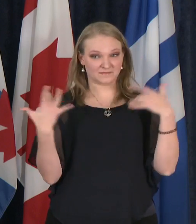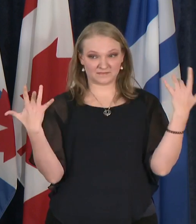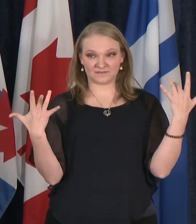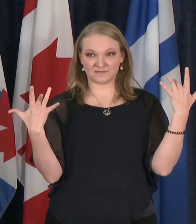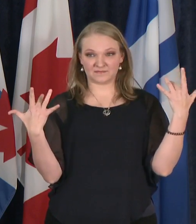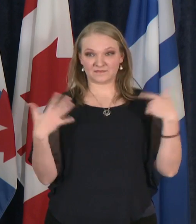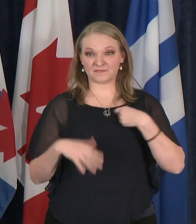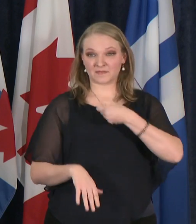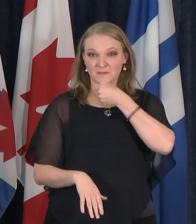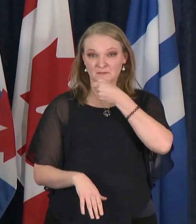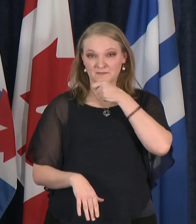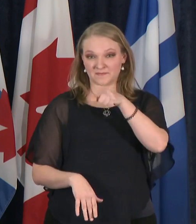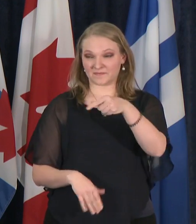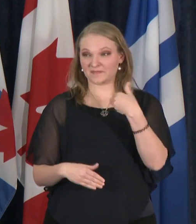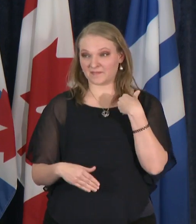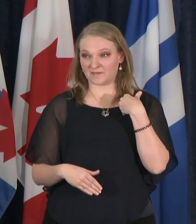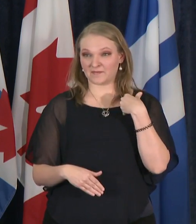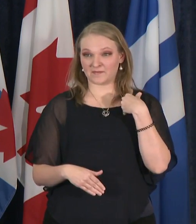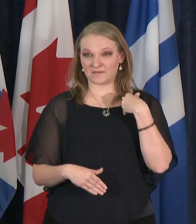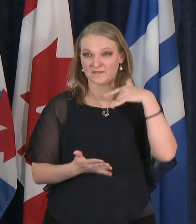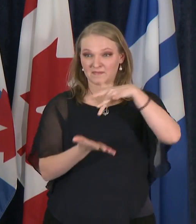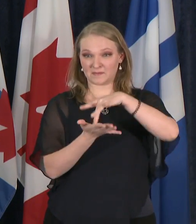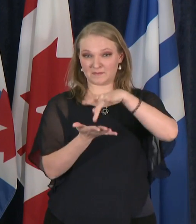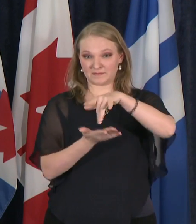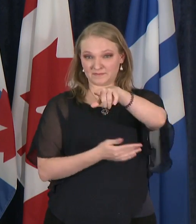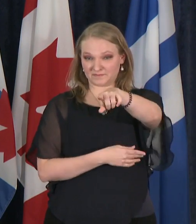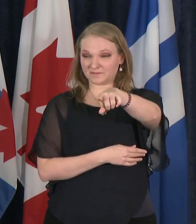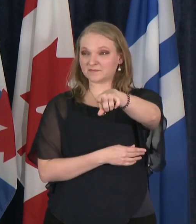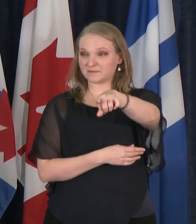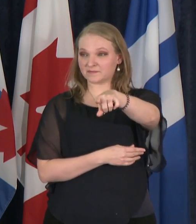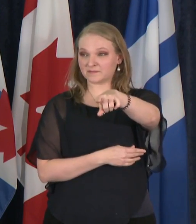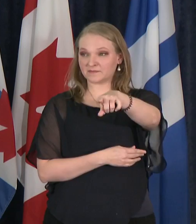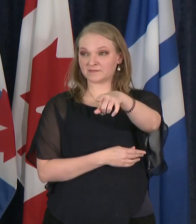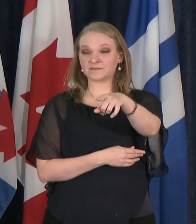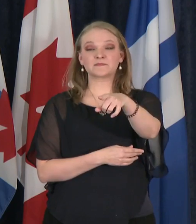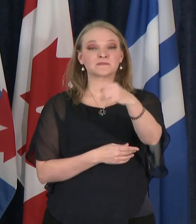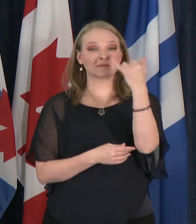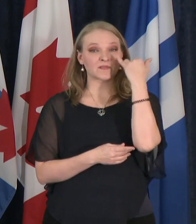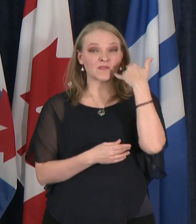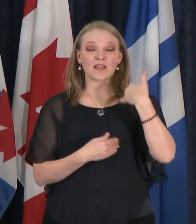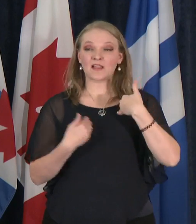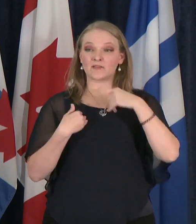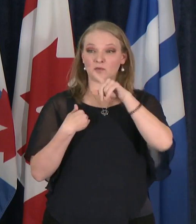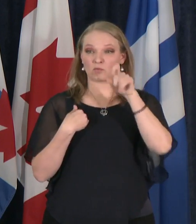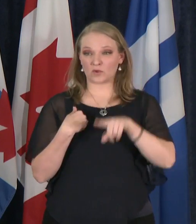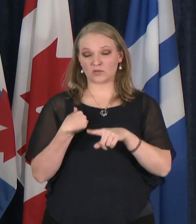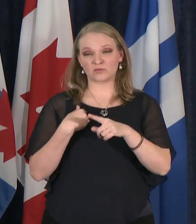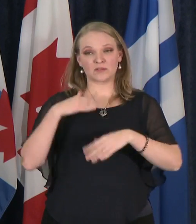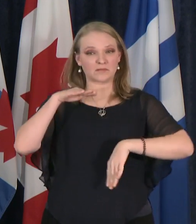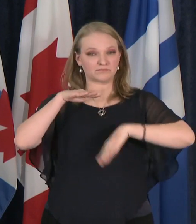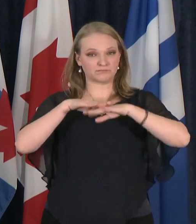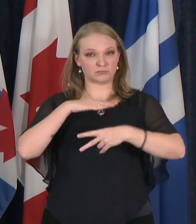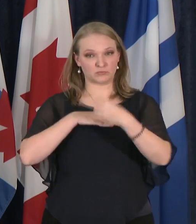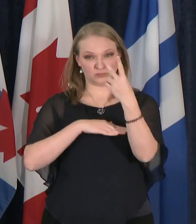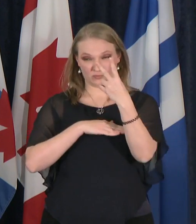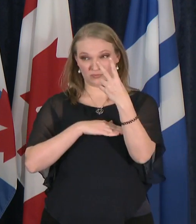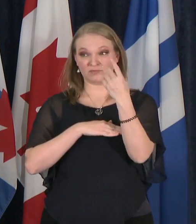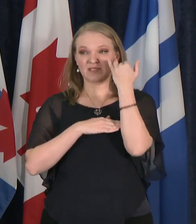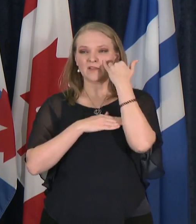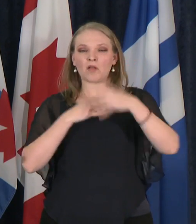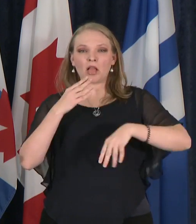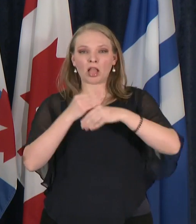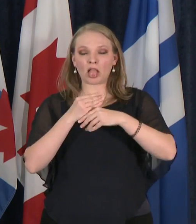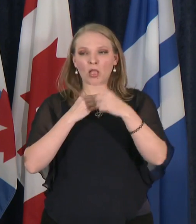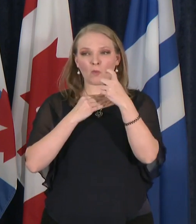We have a microphone right there in the middle. You can ask 2 questions, and if you have another one, if you go to the end of the line and come back